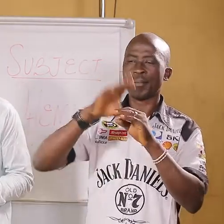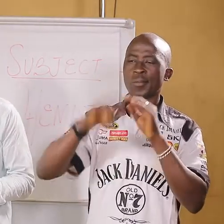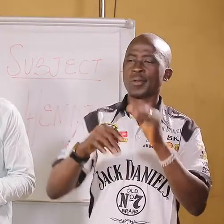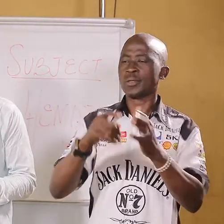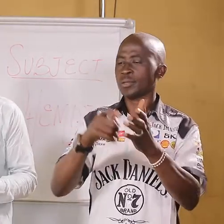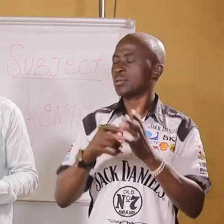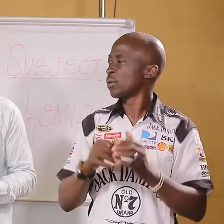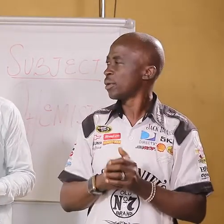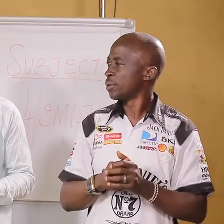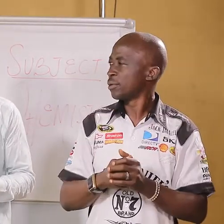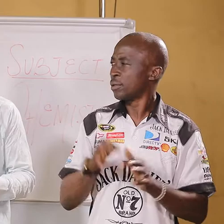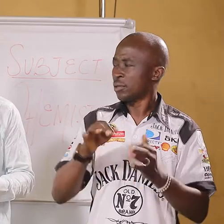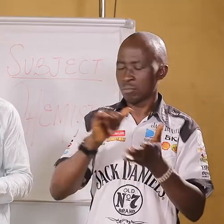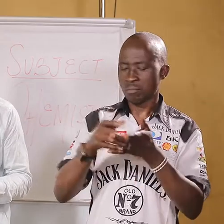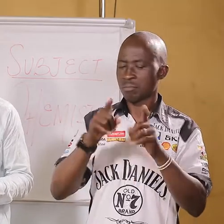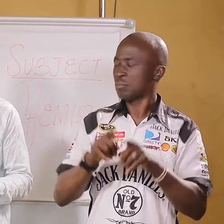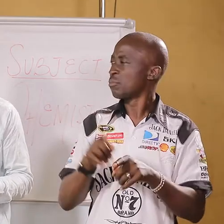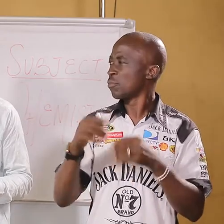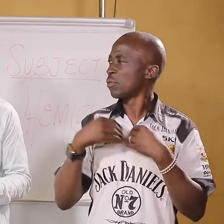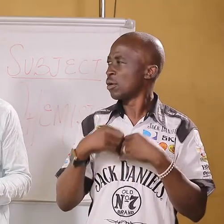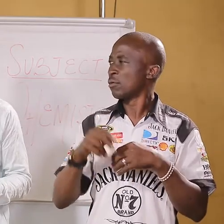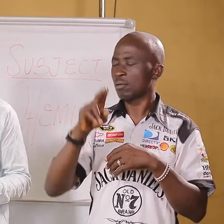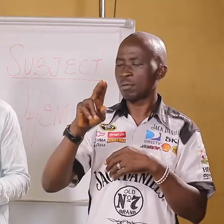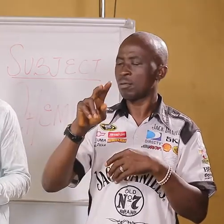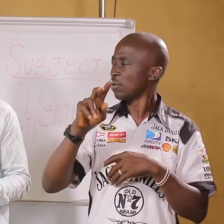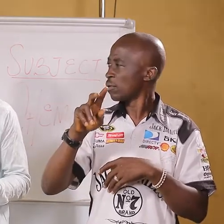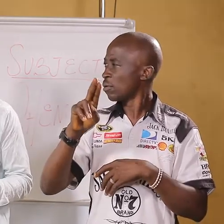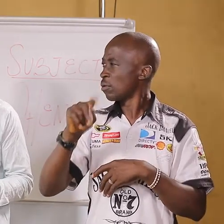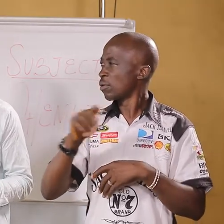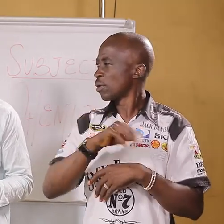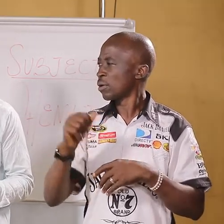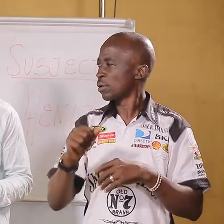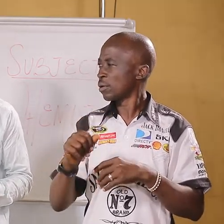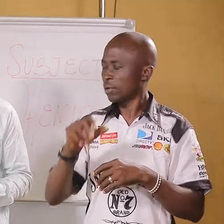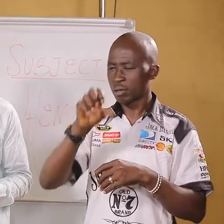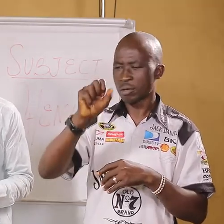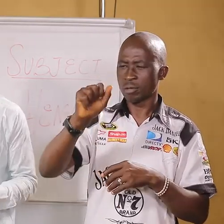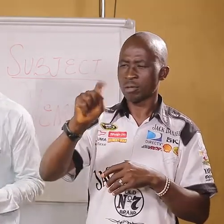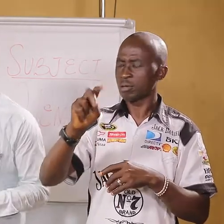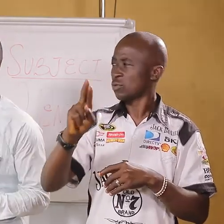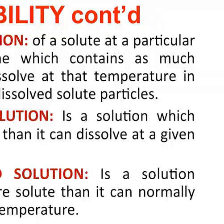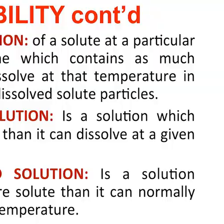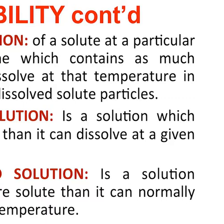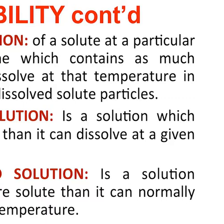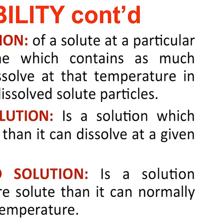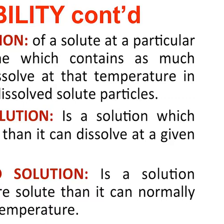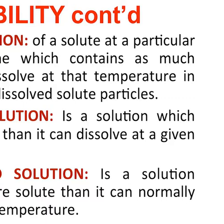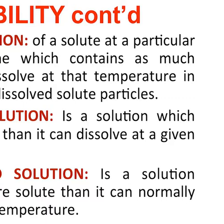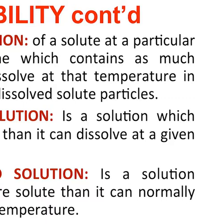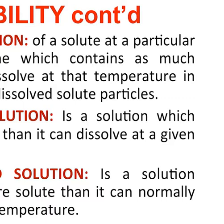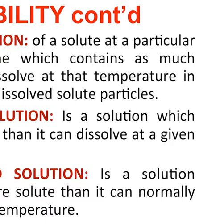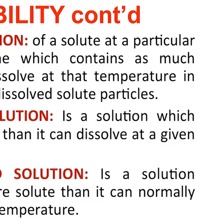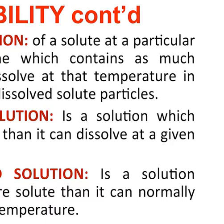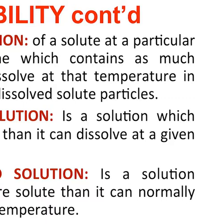required. So if that happens, you have unsaturated, saturated, and supersaturated solution. Let me elaborate.